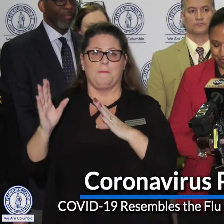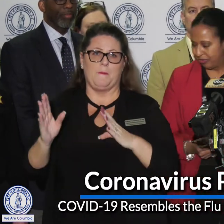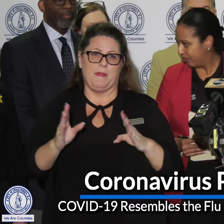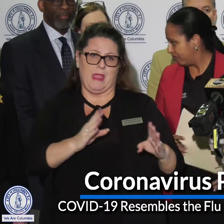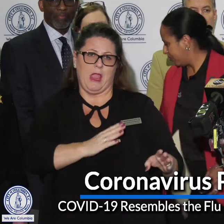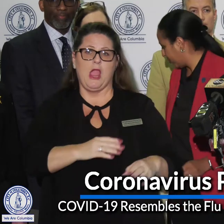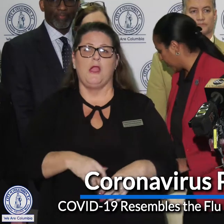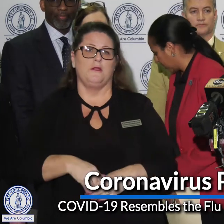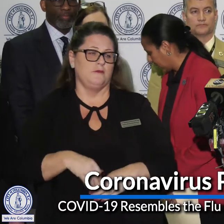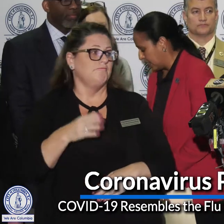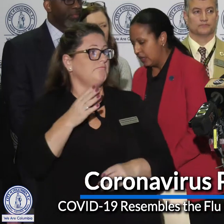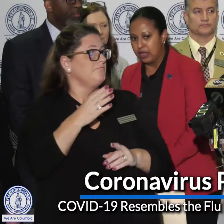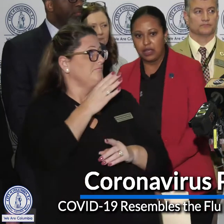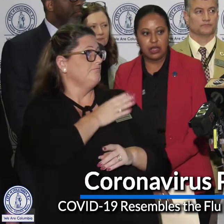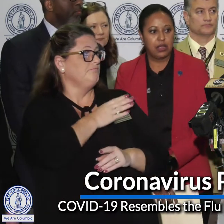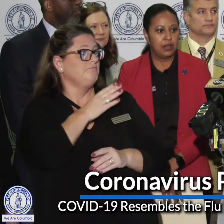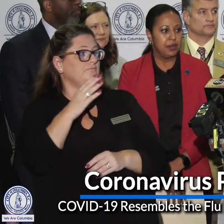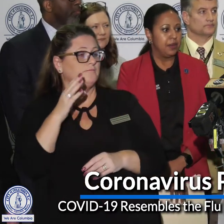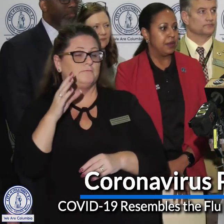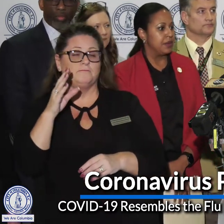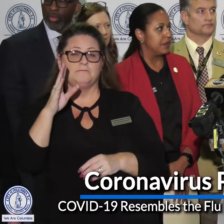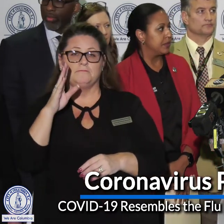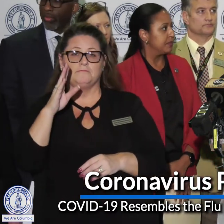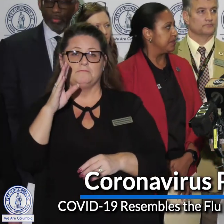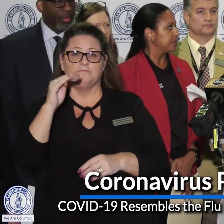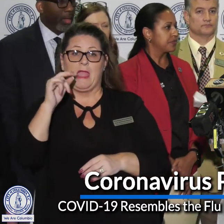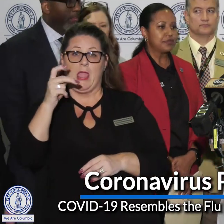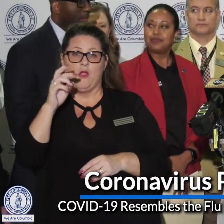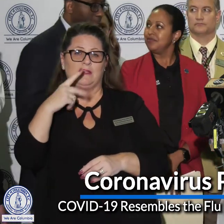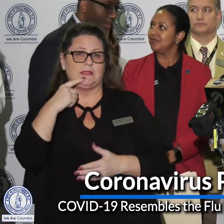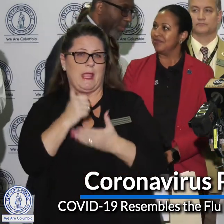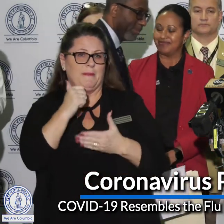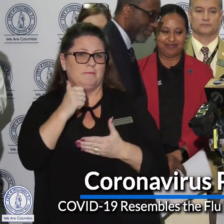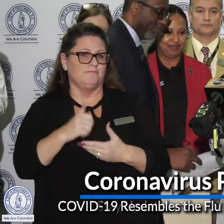Amen. Thank you. Craig,